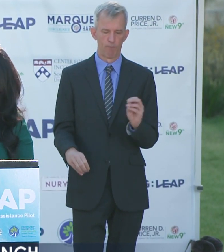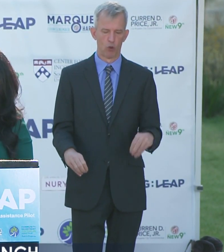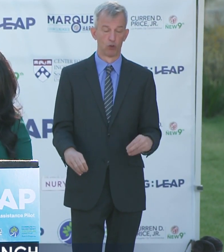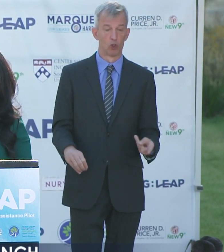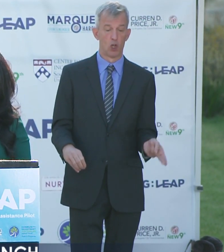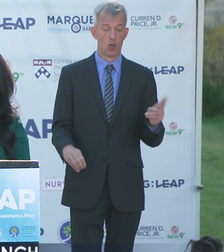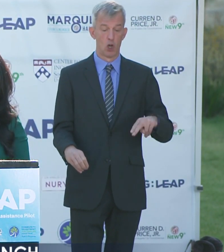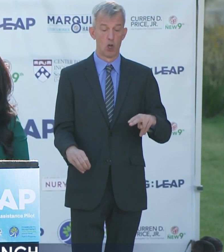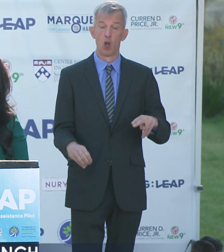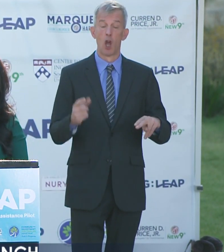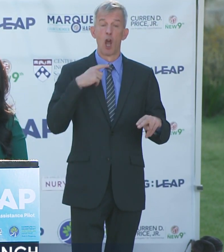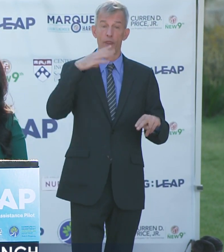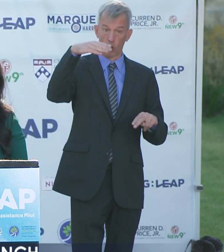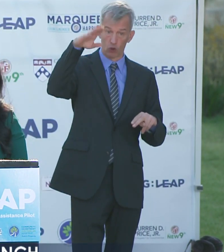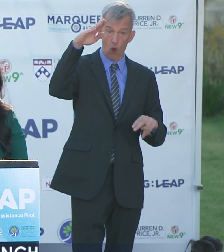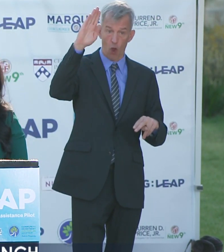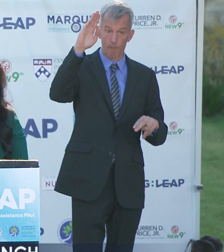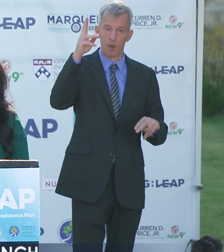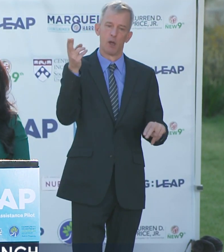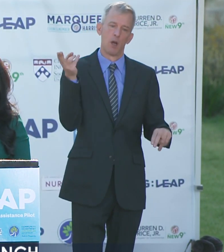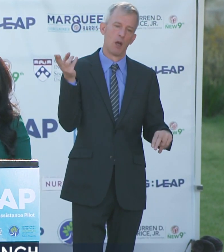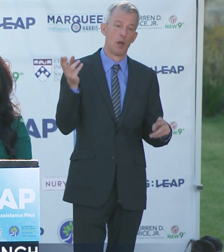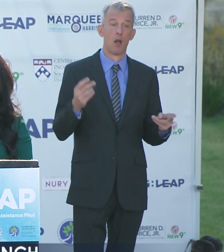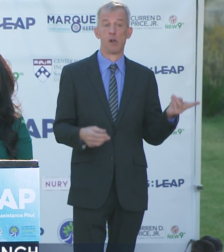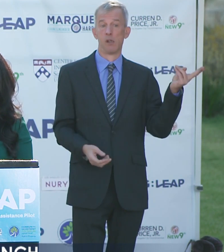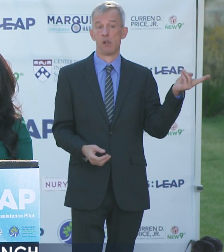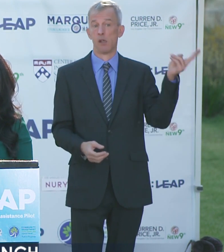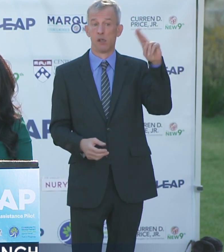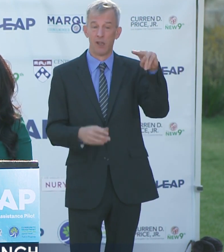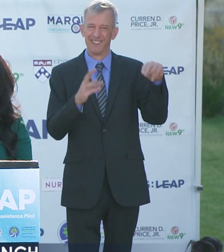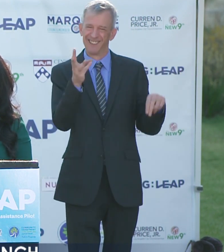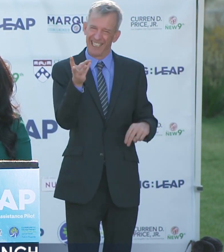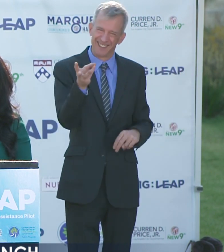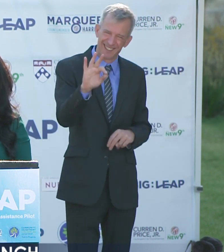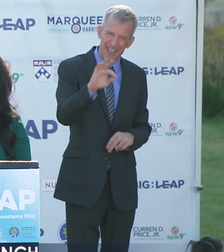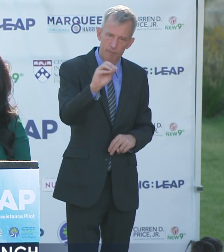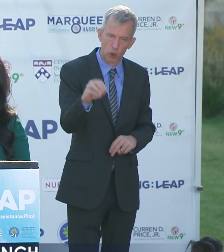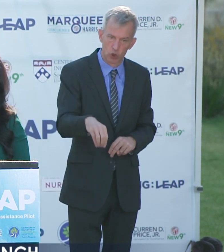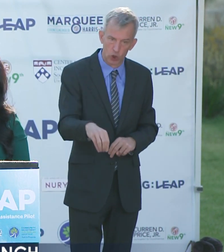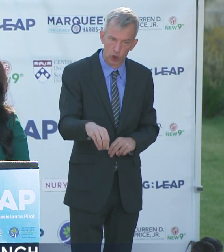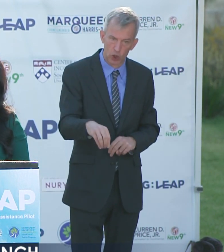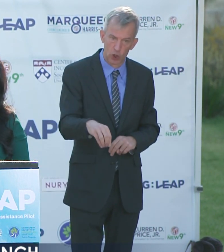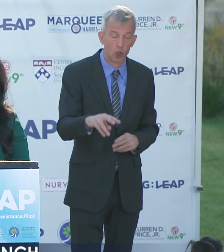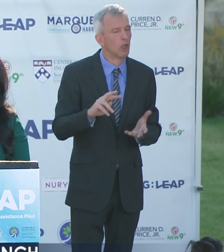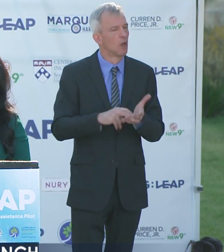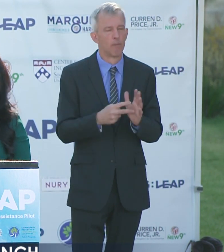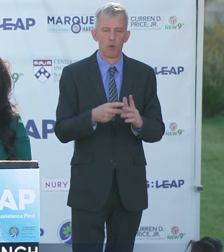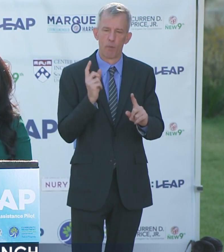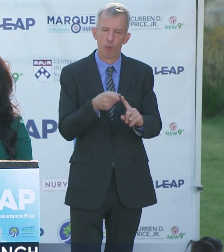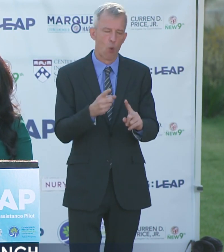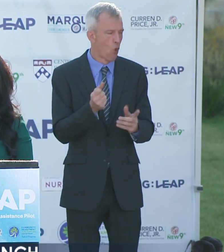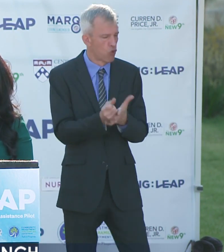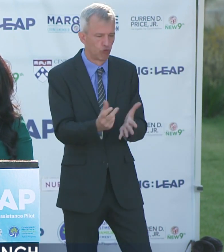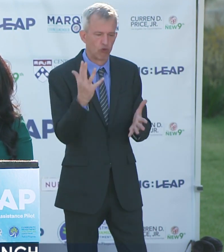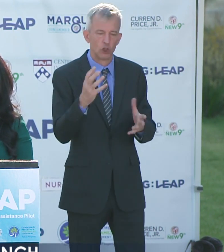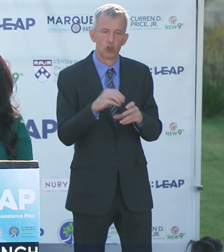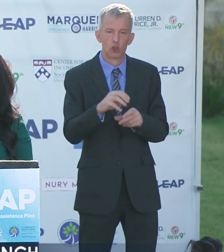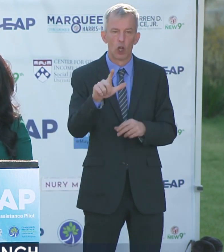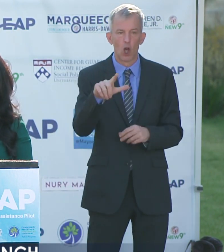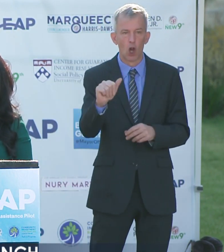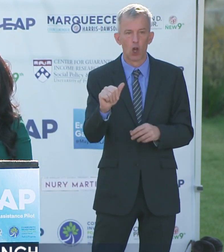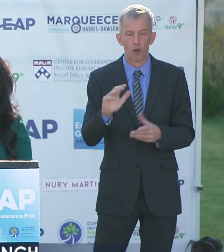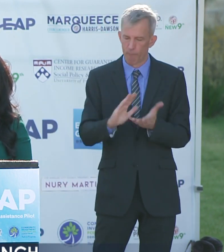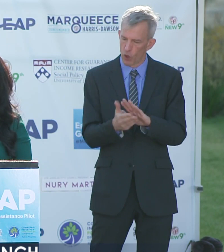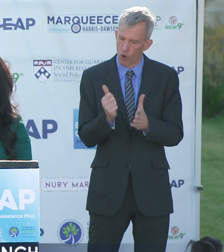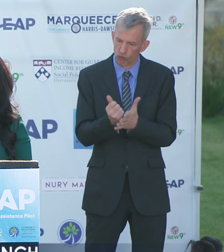by 69%. Simply speaking, in the last 35 years, the rich in Los Angeles got richer, and